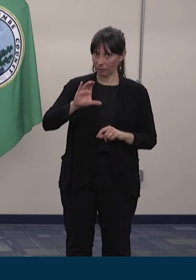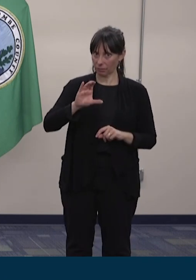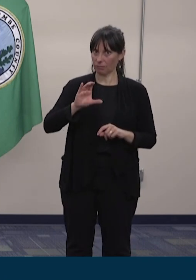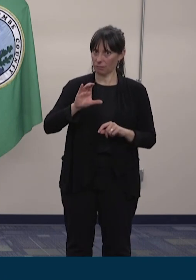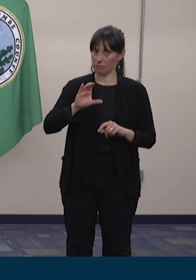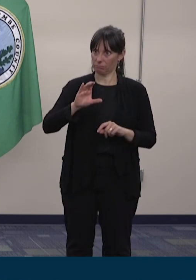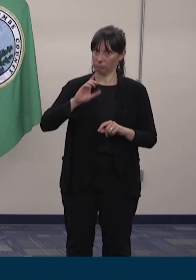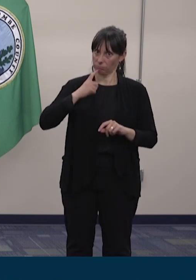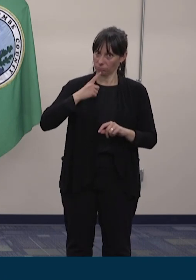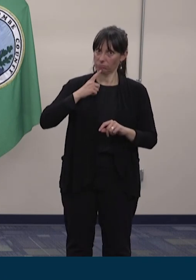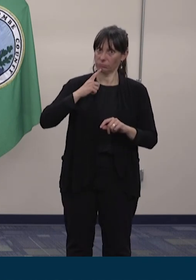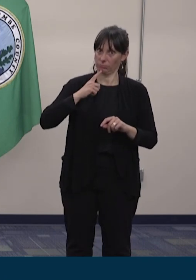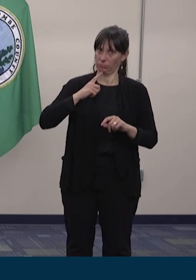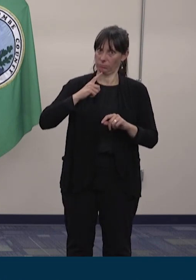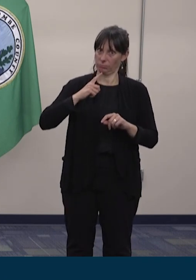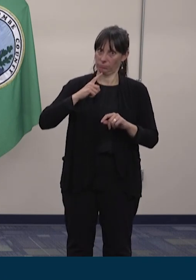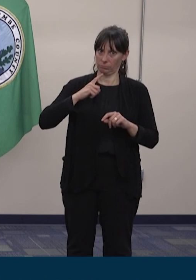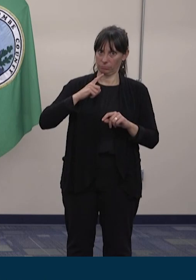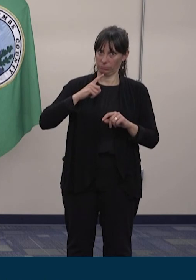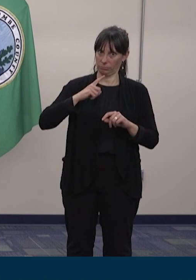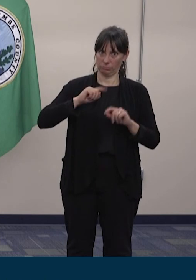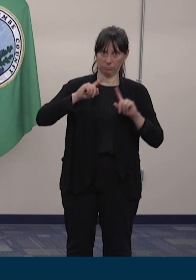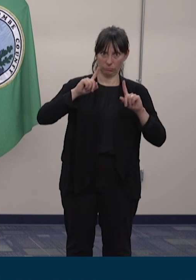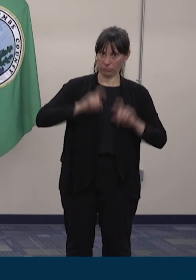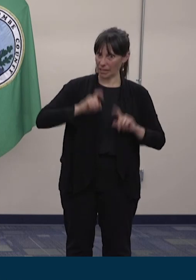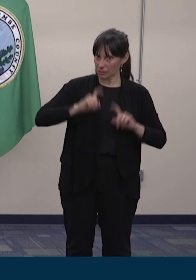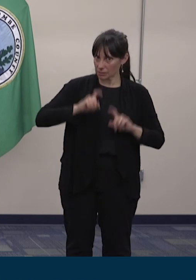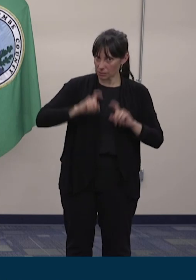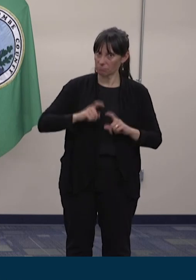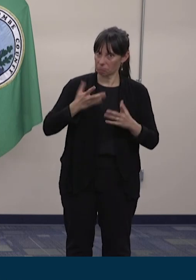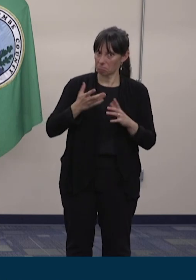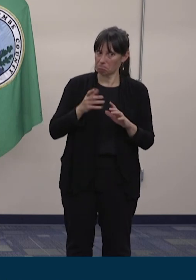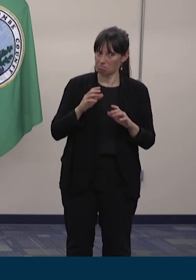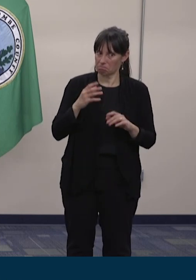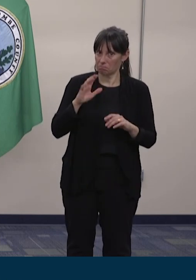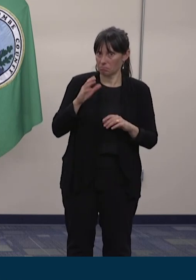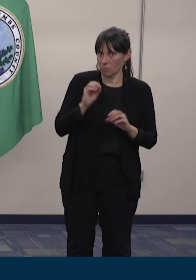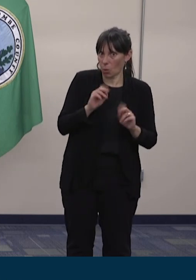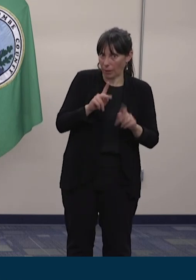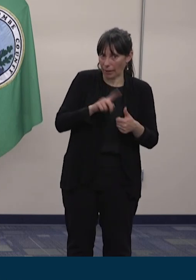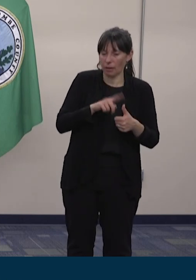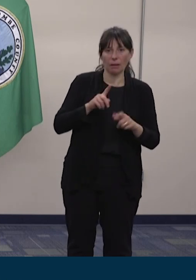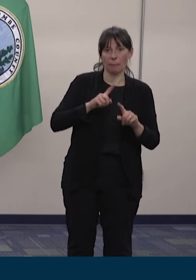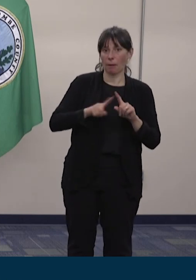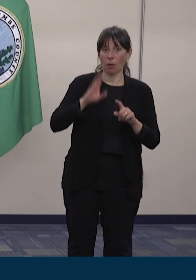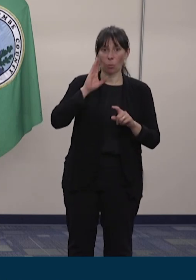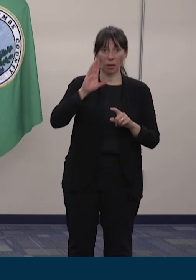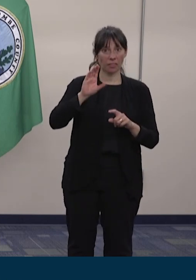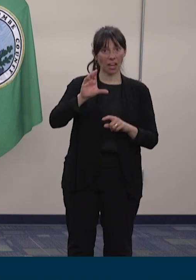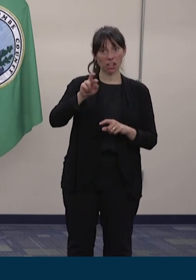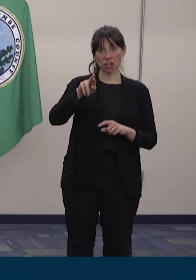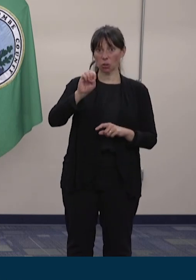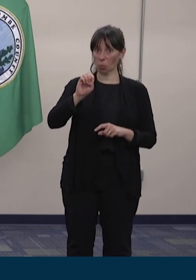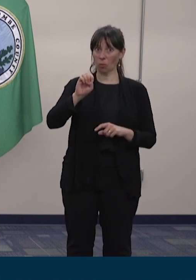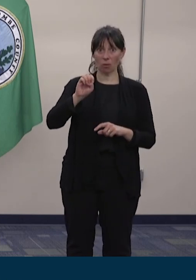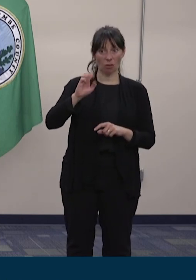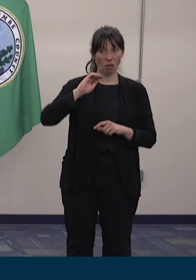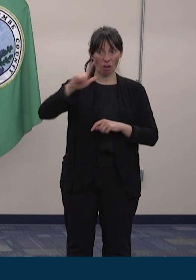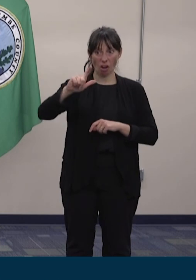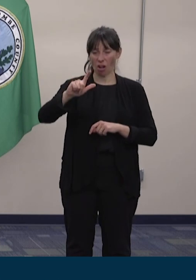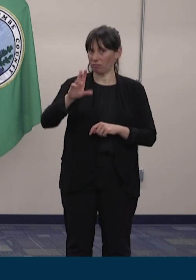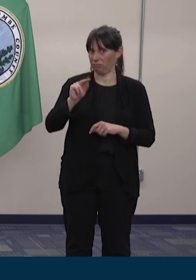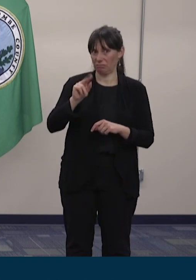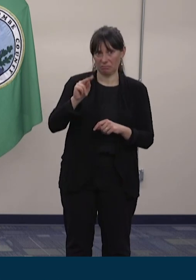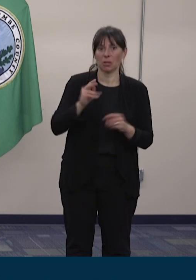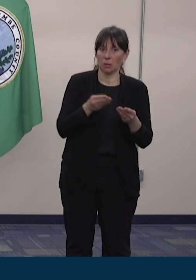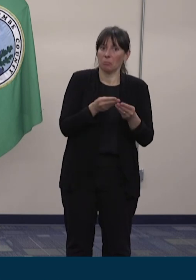means a panacea or a cure or a game changer in terms of how we Y que deal ha with sido this illness. todo un We are cambio. still